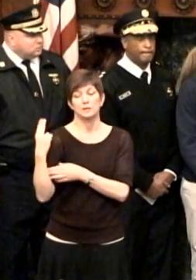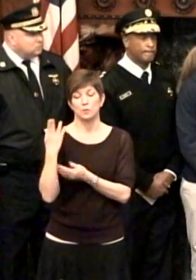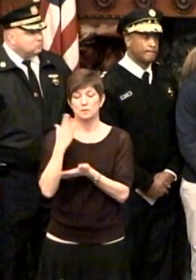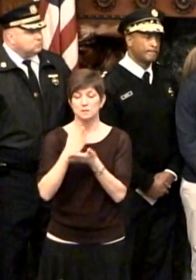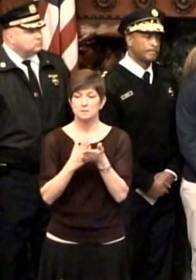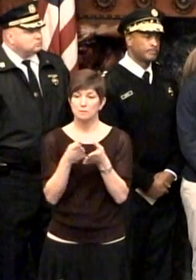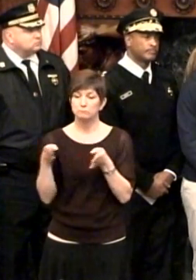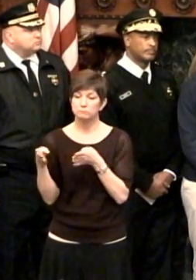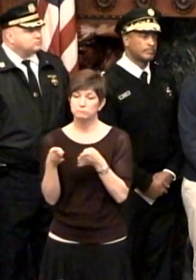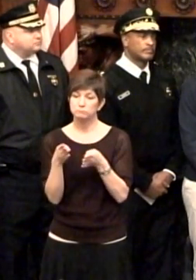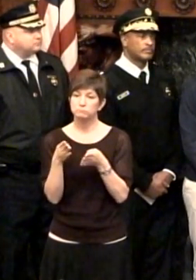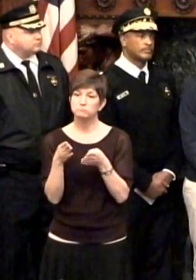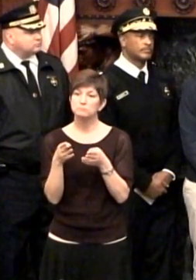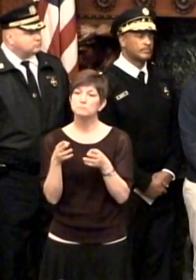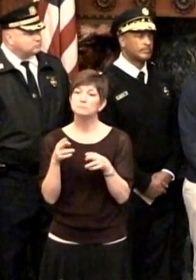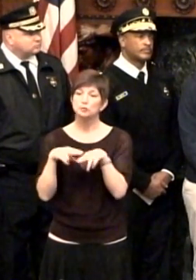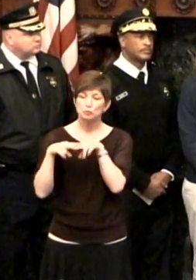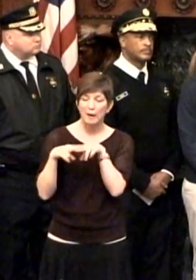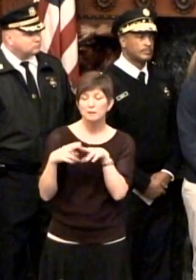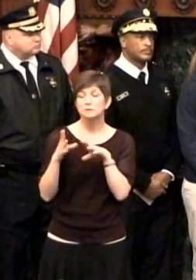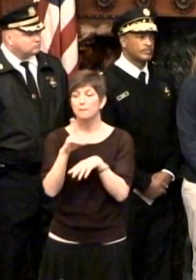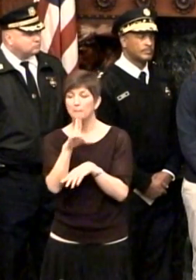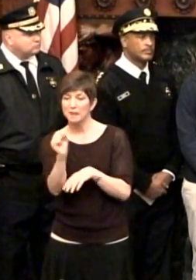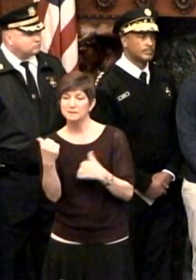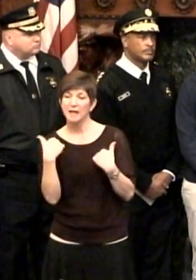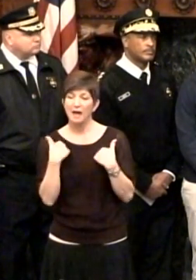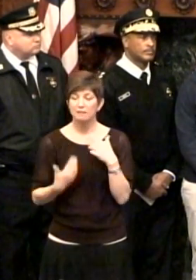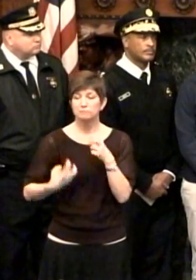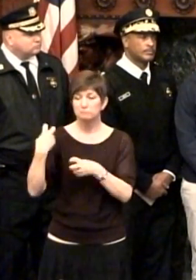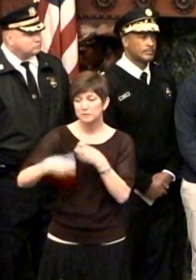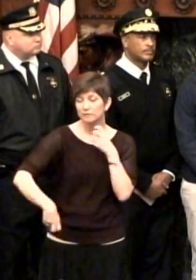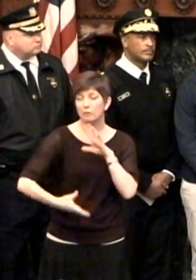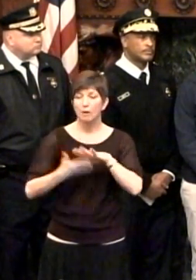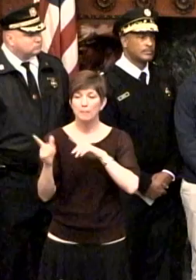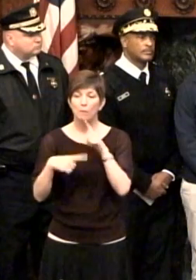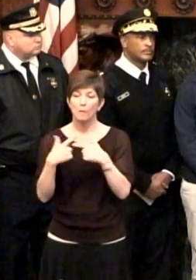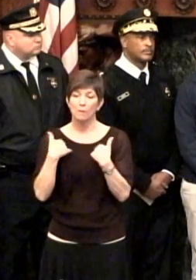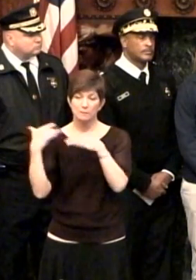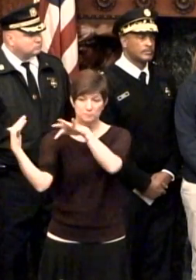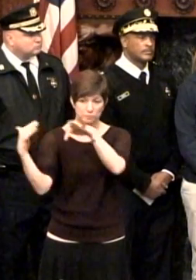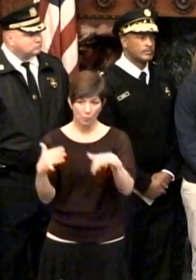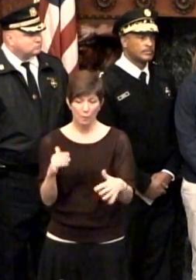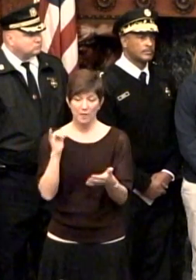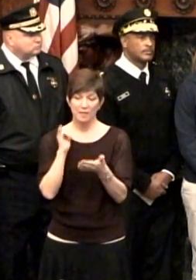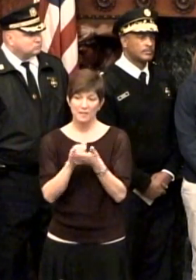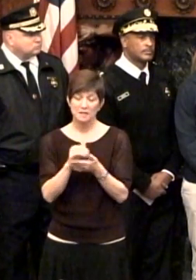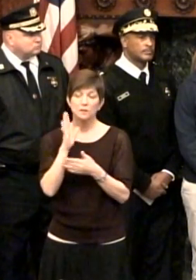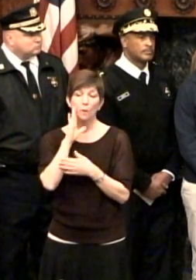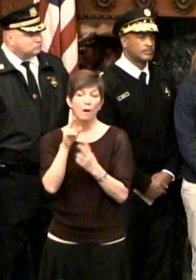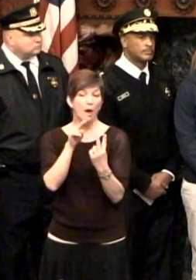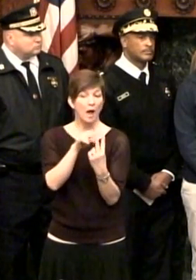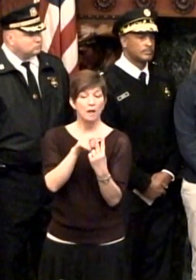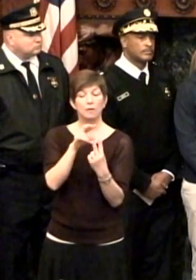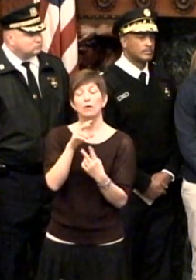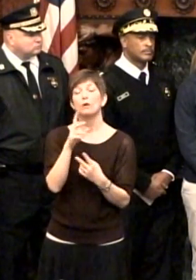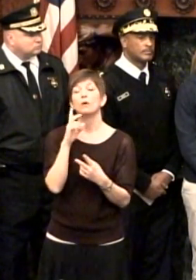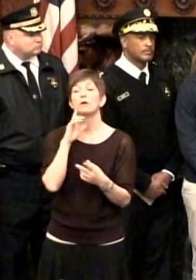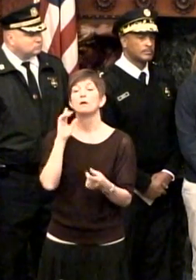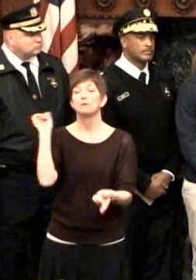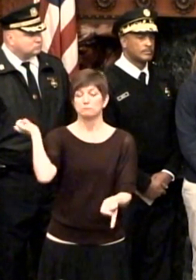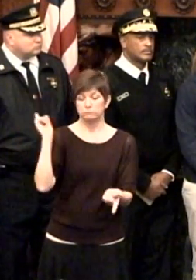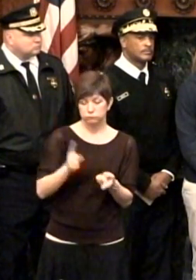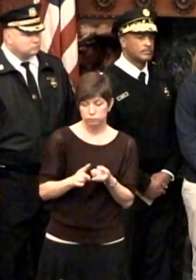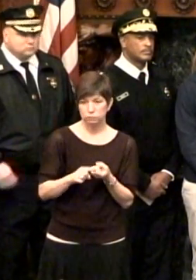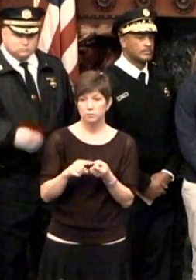have difficulty operating when we have snow. These routes will either be cut back, detoured,